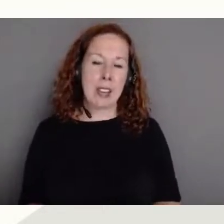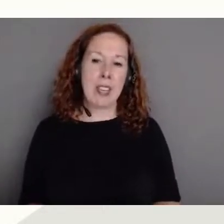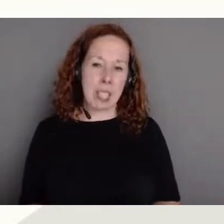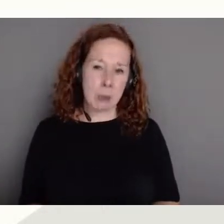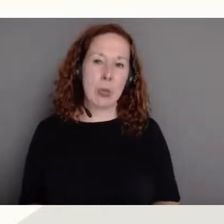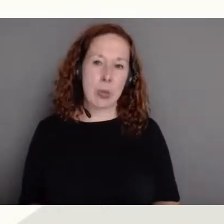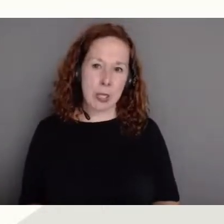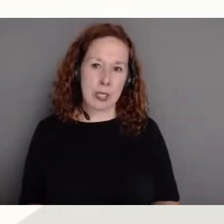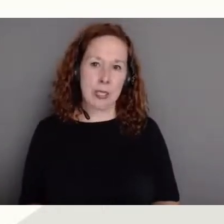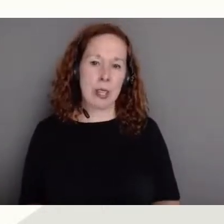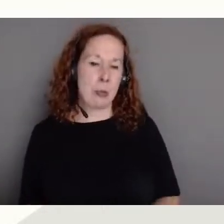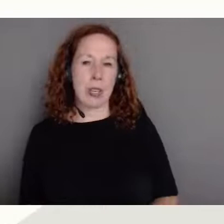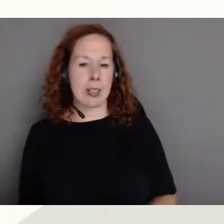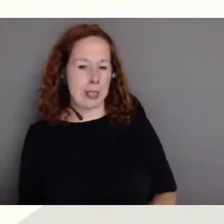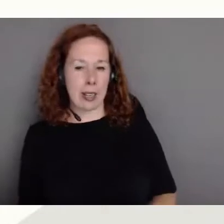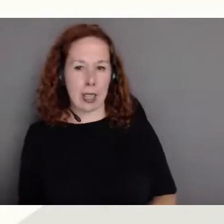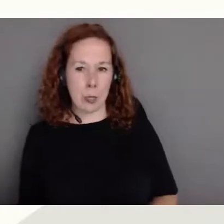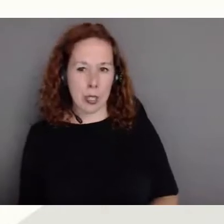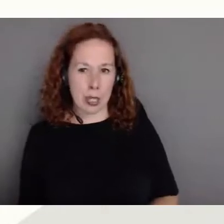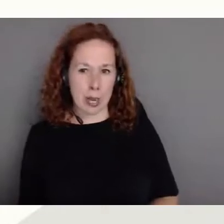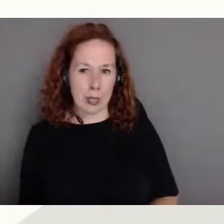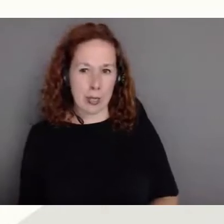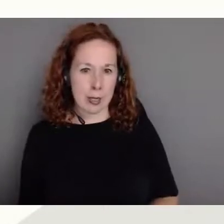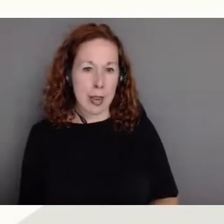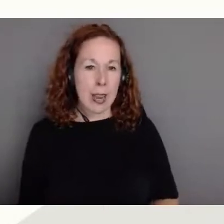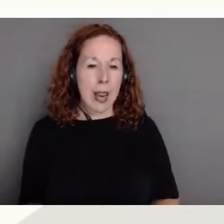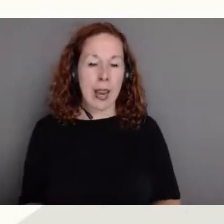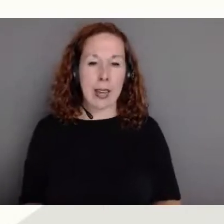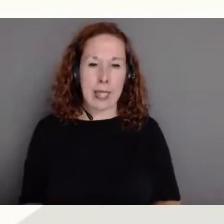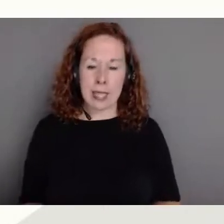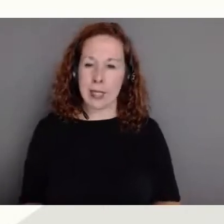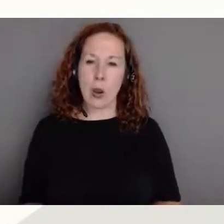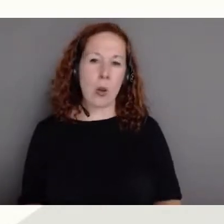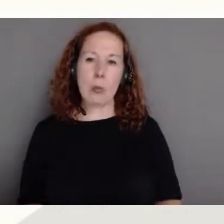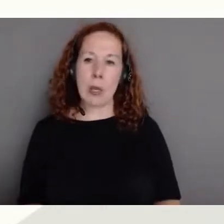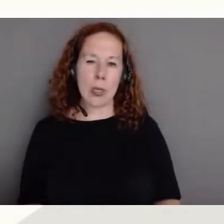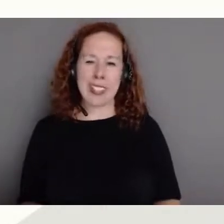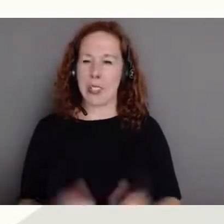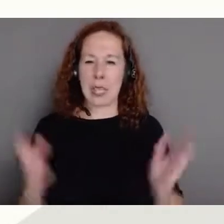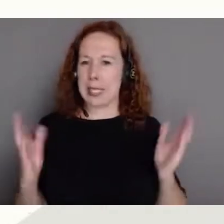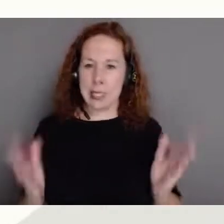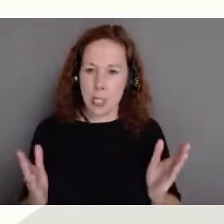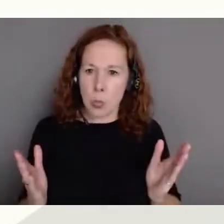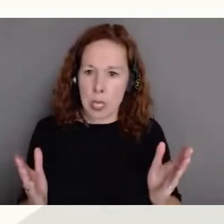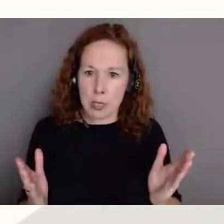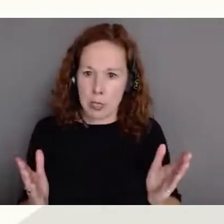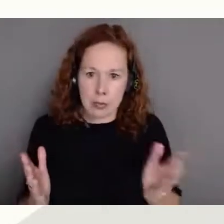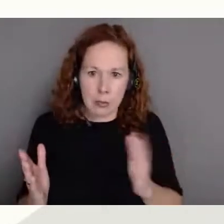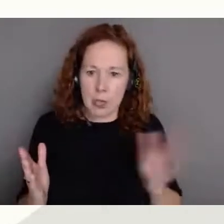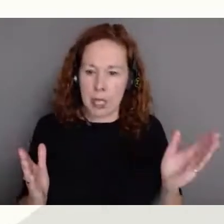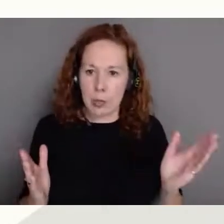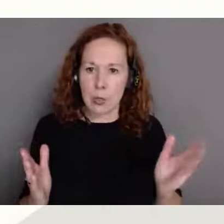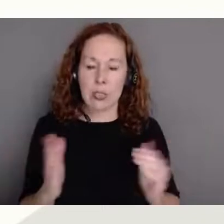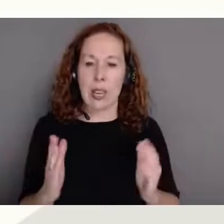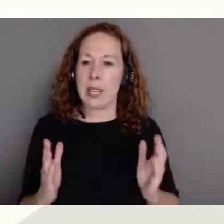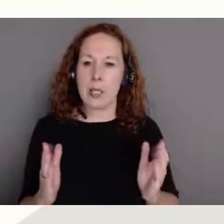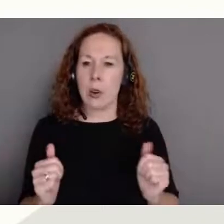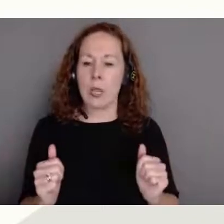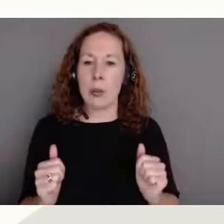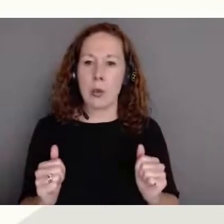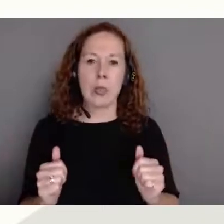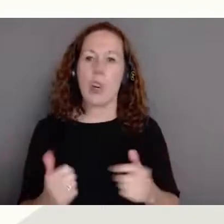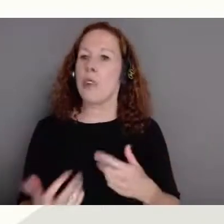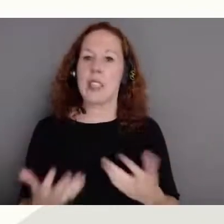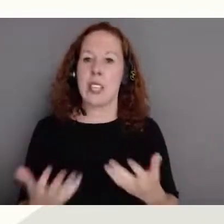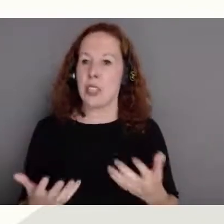they have in-person American Sign Language classes. And it's all about it, they're like 6 weeks, different levels, and it's